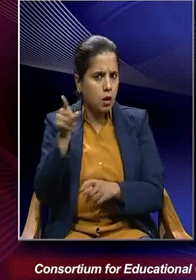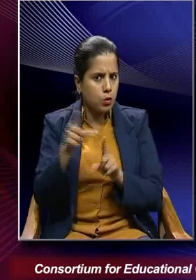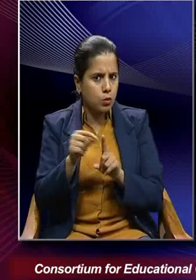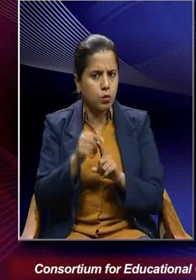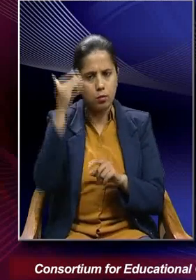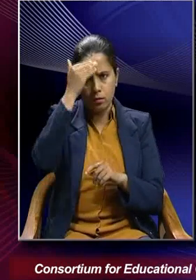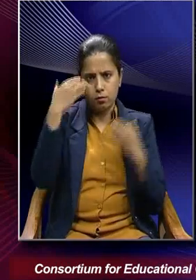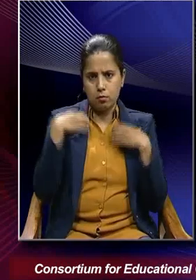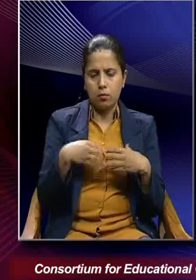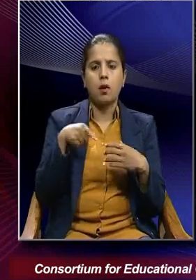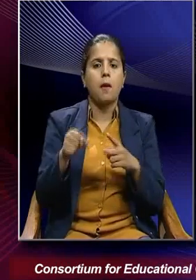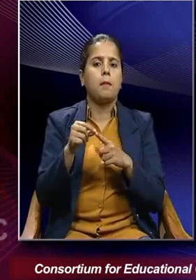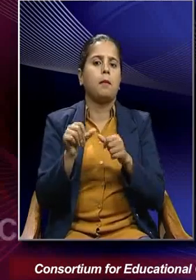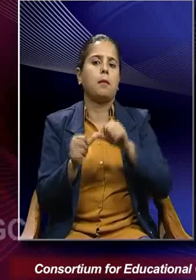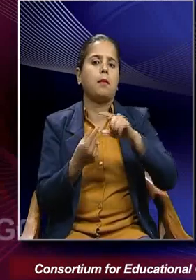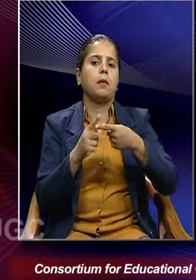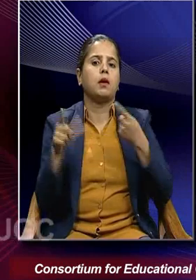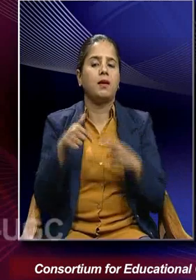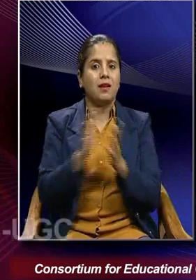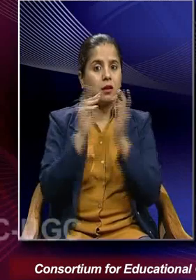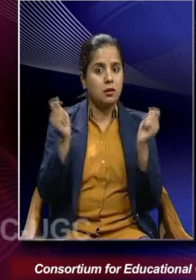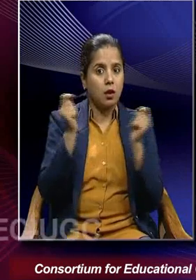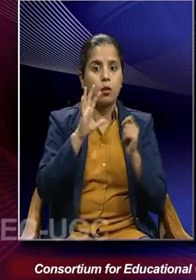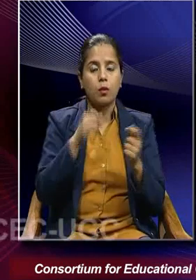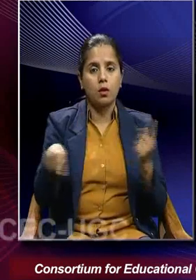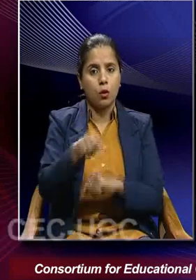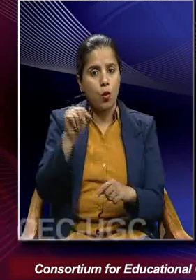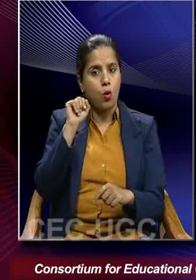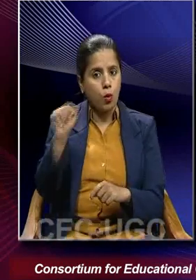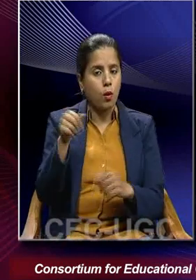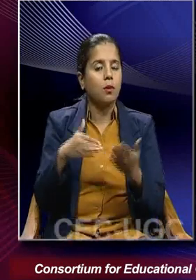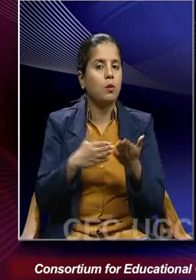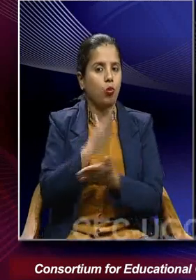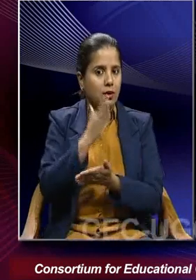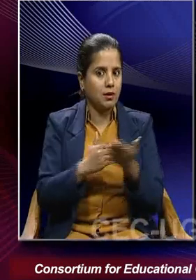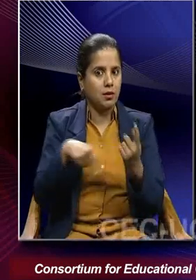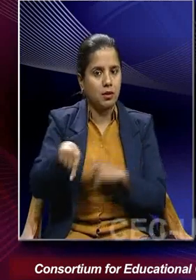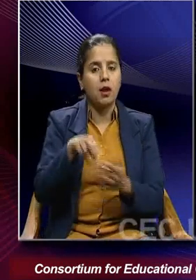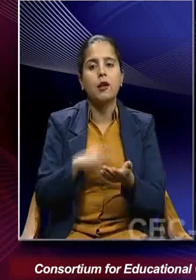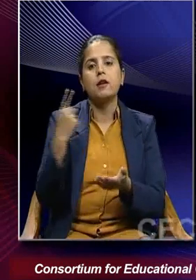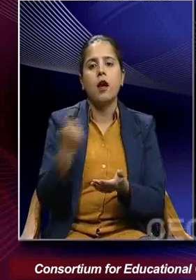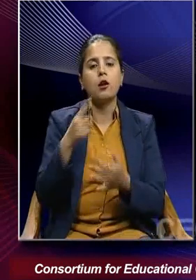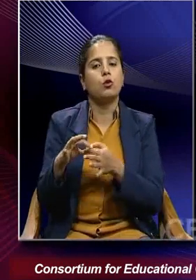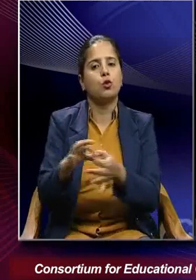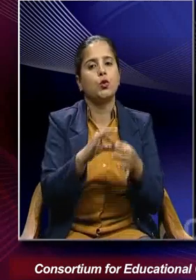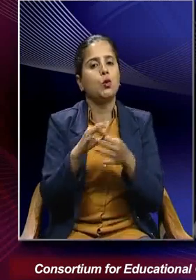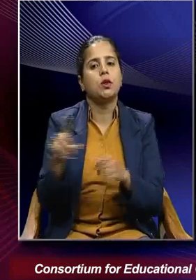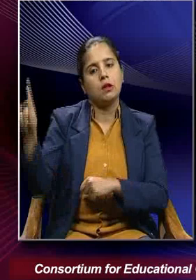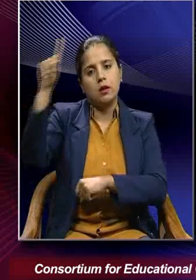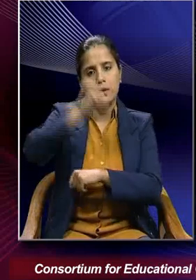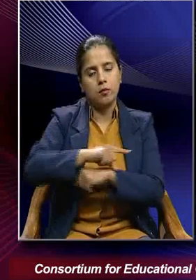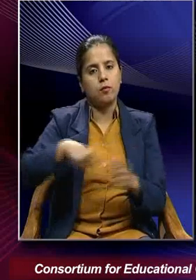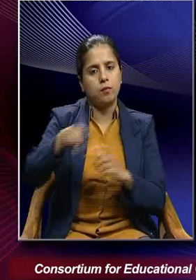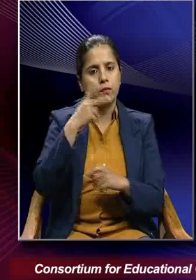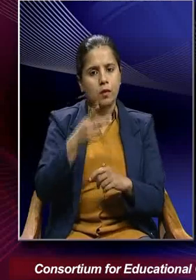Patel and the celebration of his particular birthday as the National Unity Day is